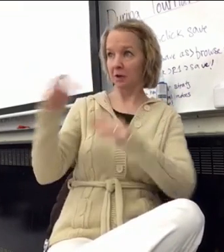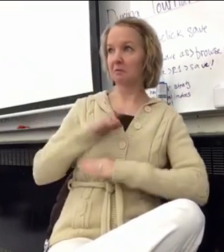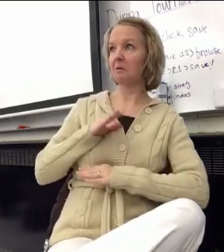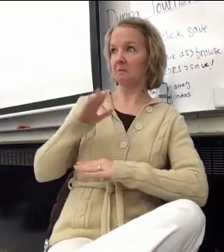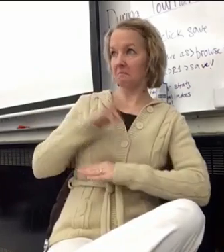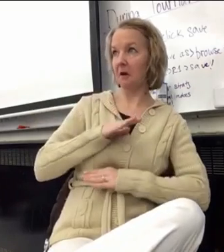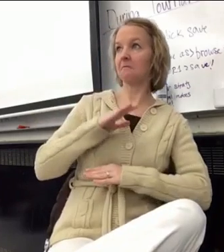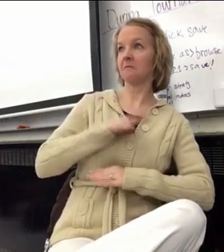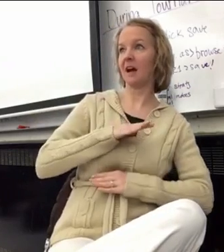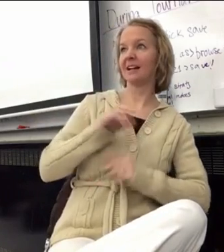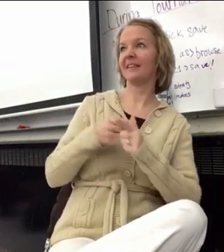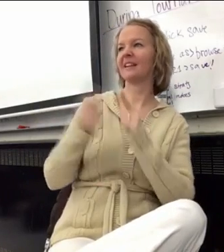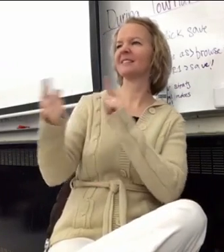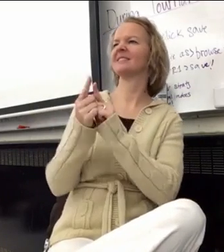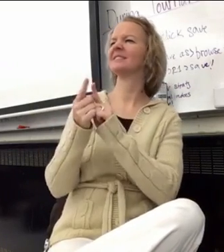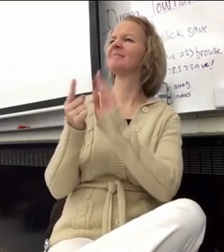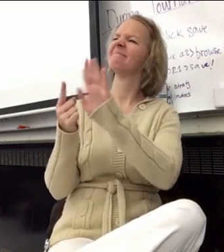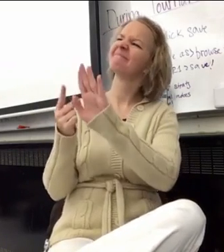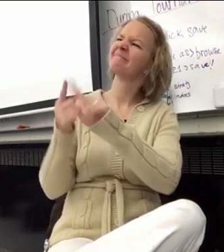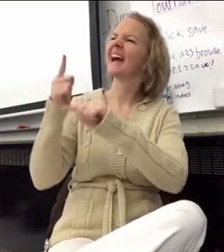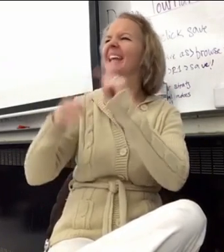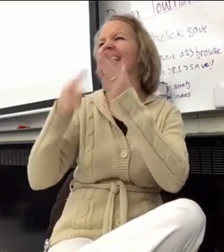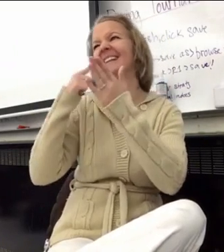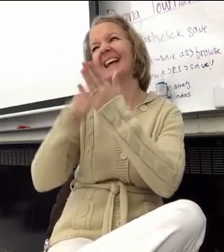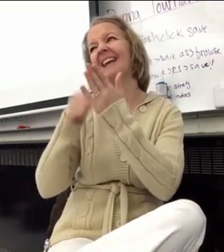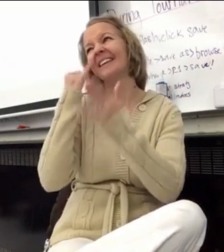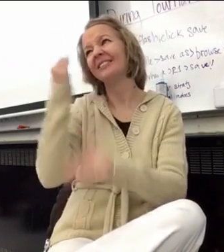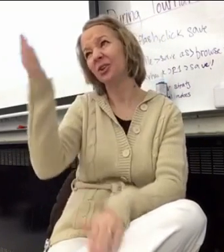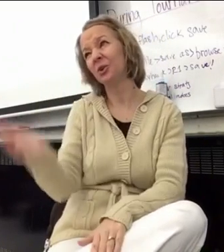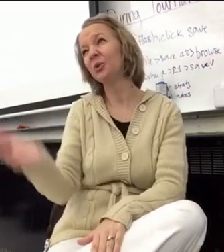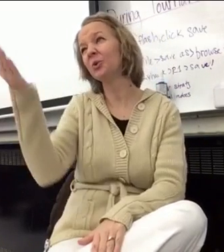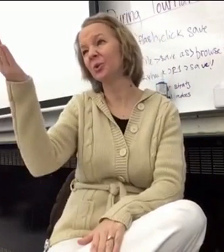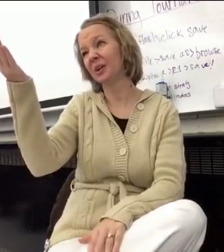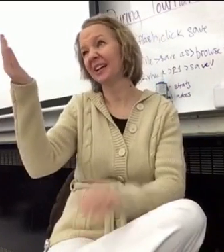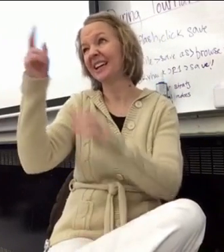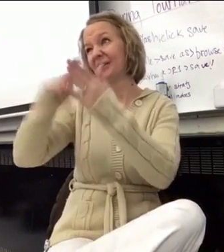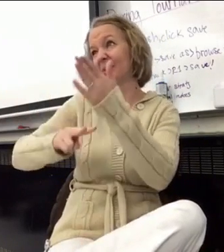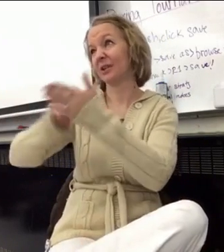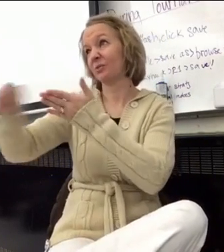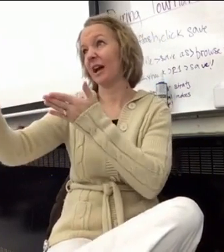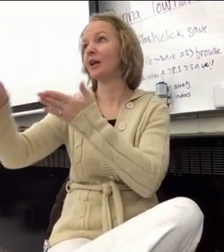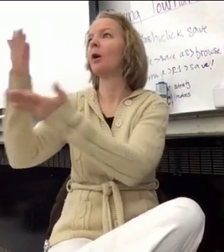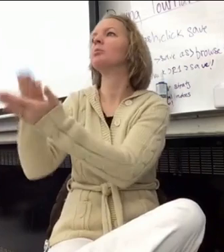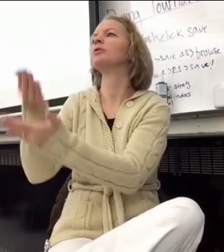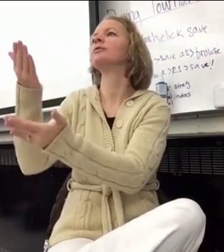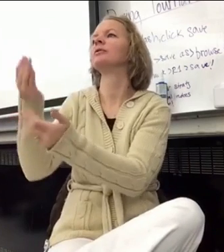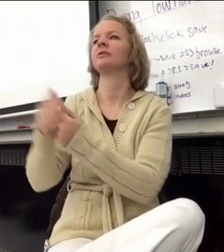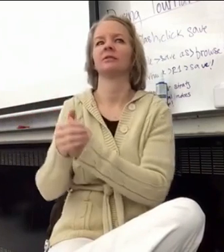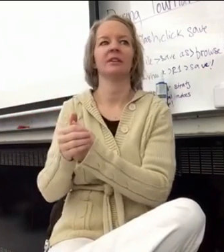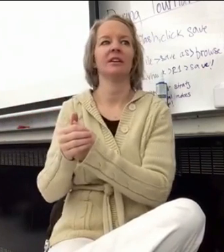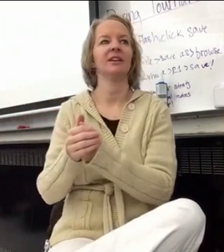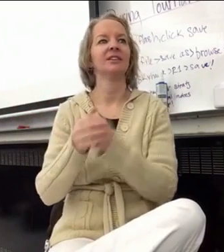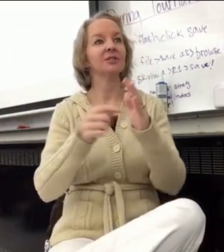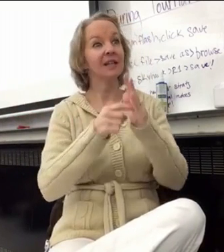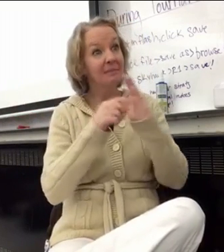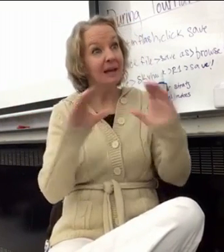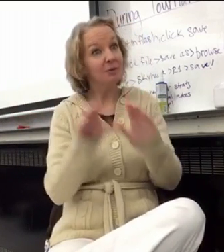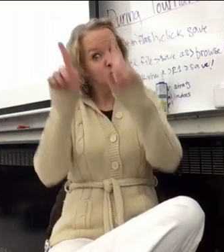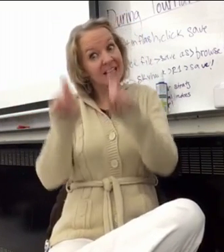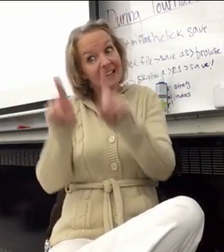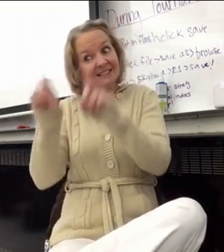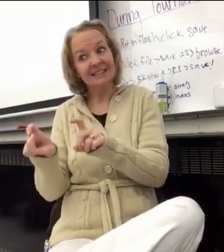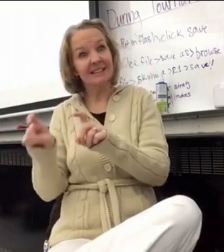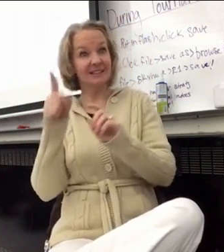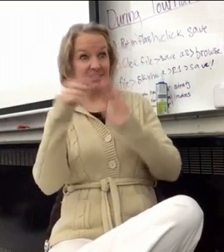you're good. And they'd be like, I can't tell if you can read and write. You have to prove it to me. So they would make you do these literacy tests. So